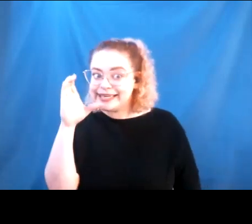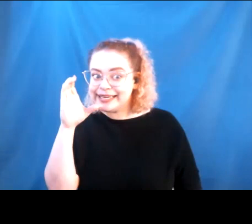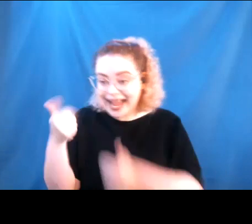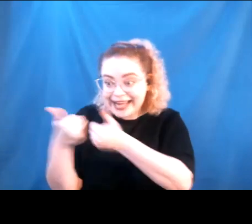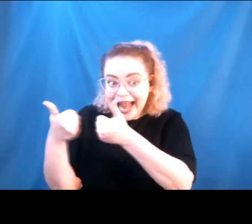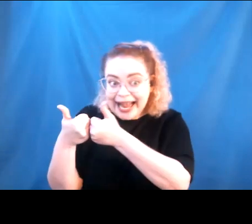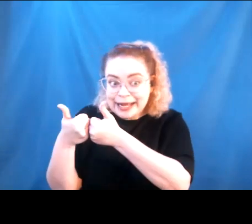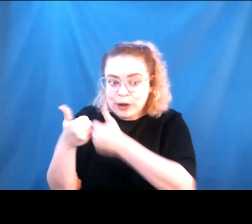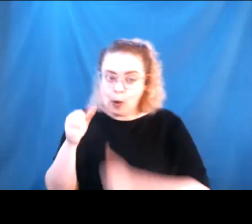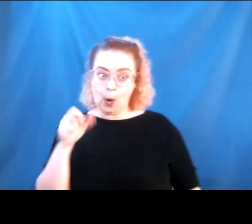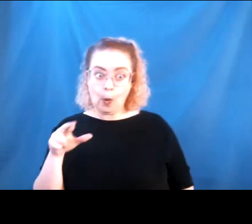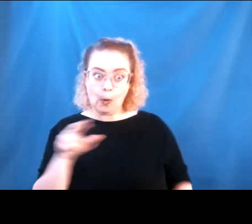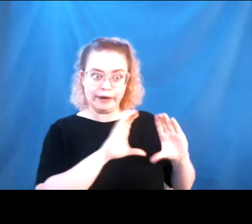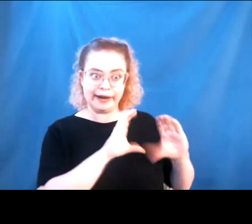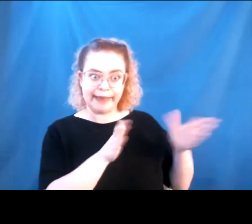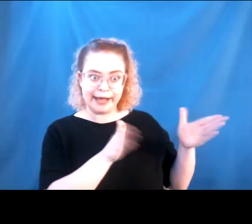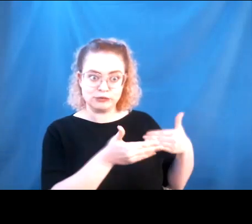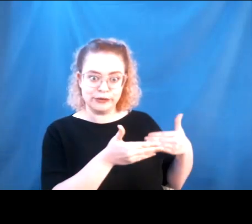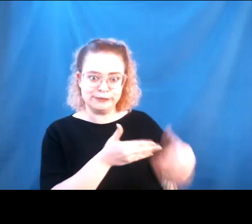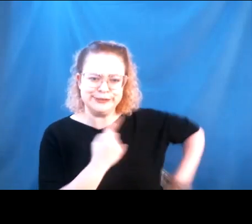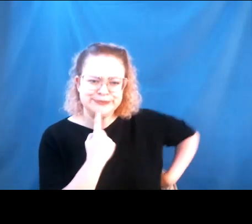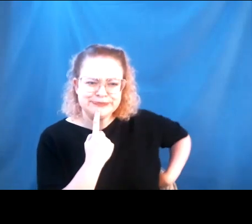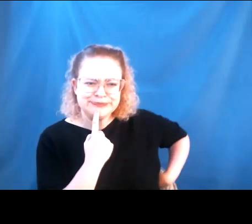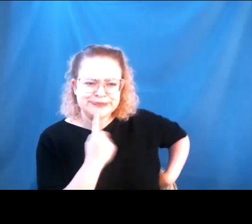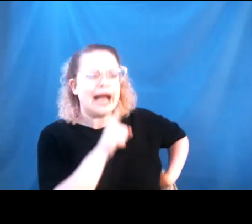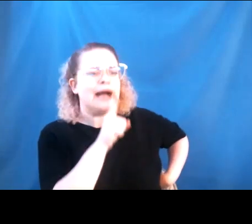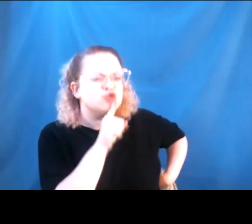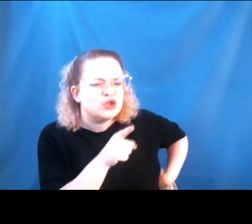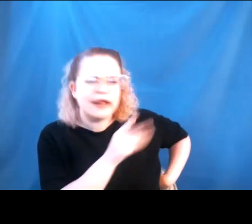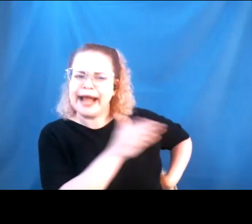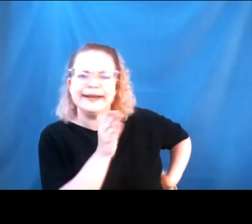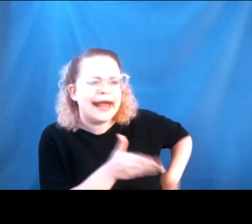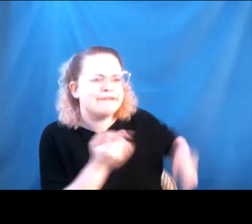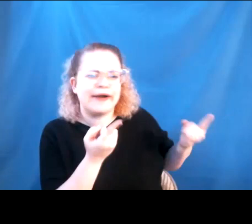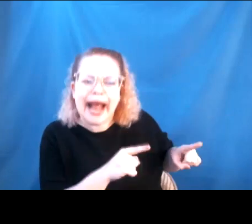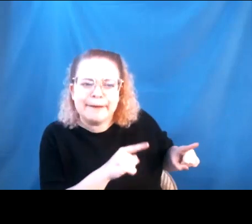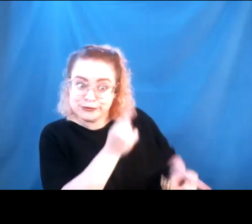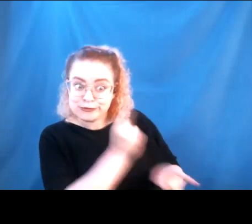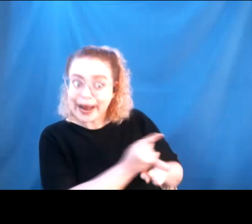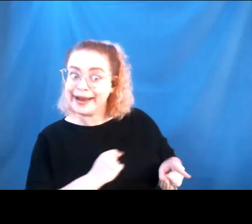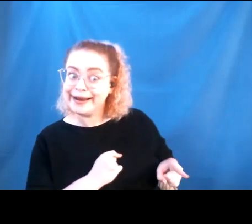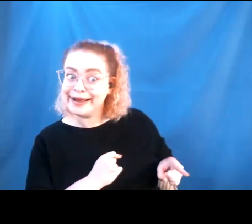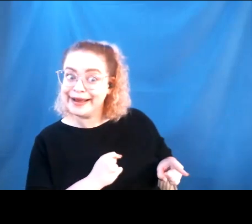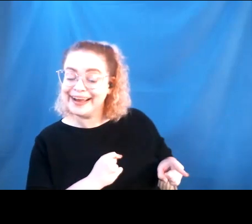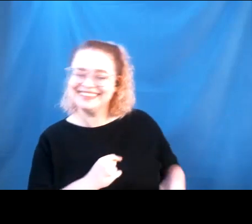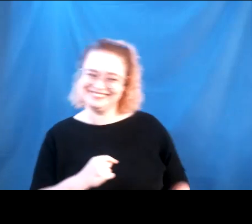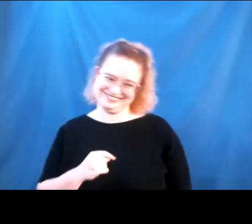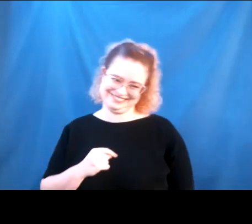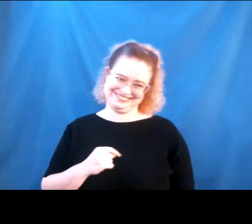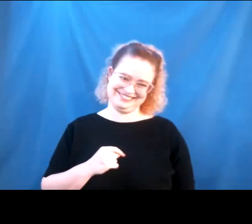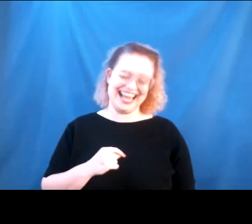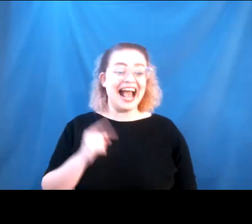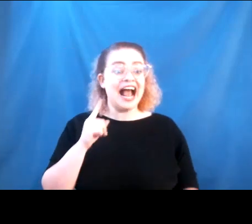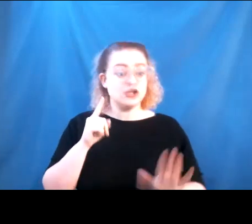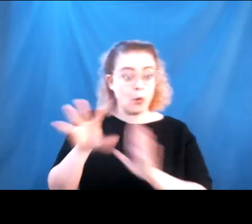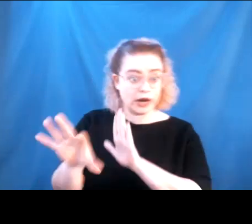never happens to anybody. It's hard to stay still and quiet sometimes. So we're going to find out how Dinah and Chloe